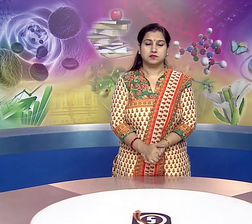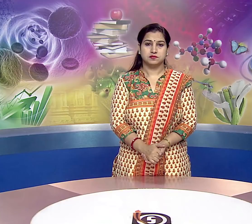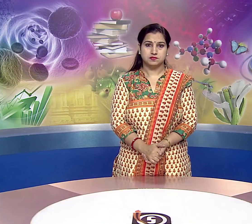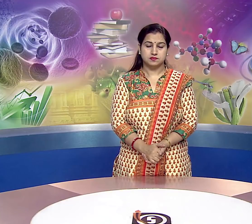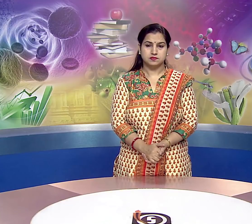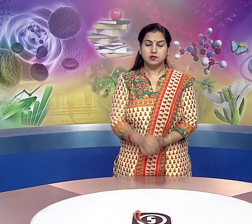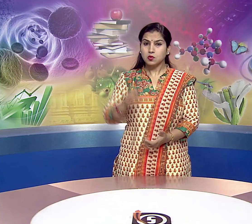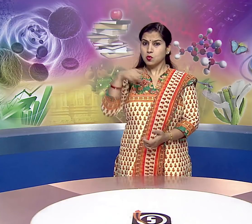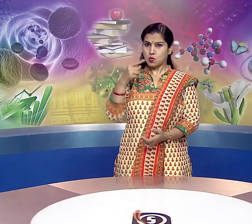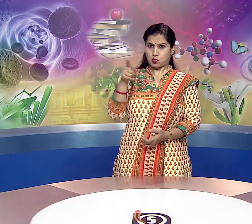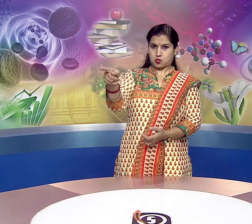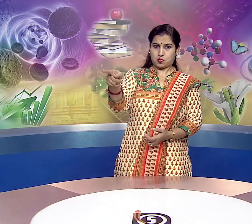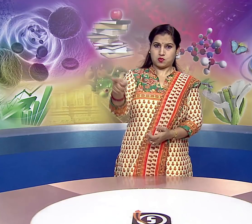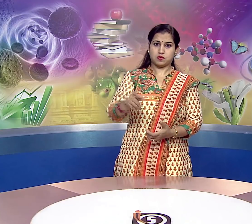Who are you?"